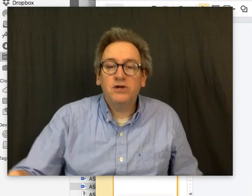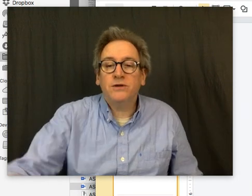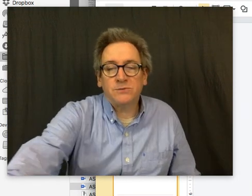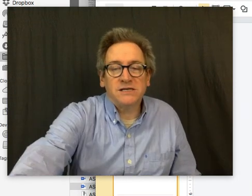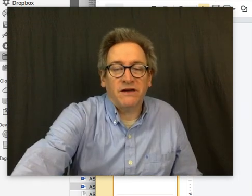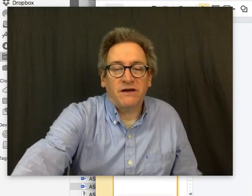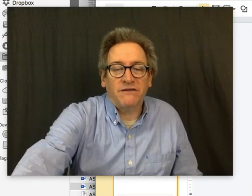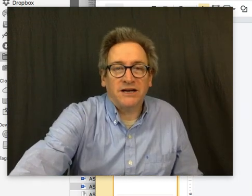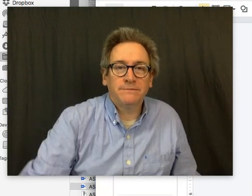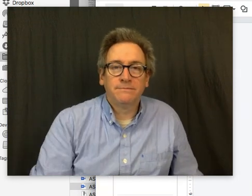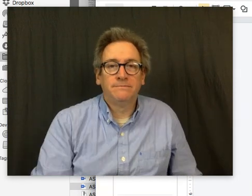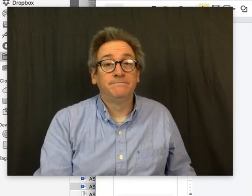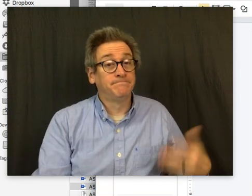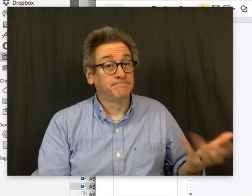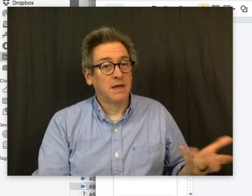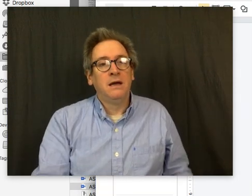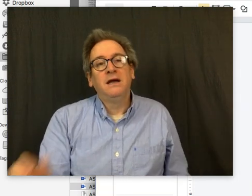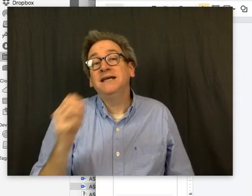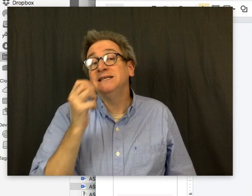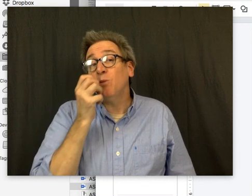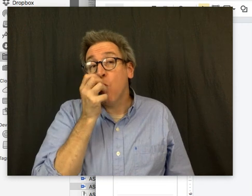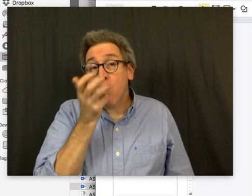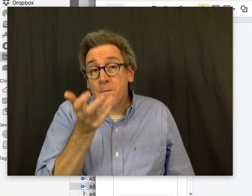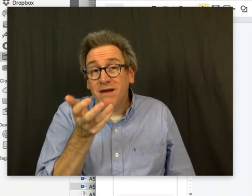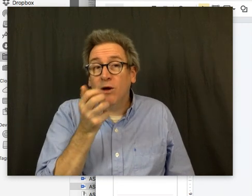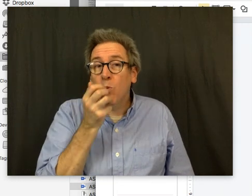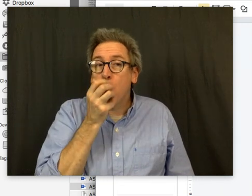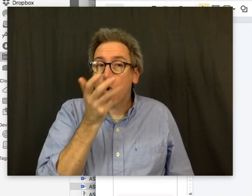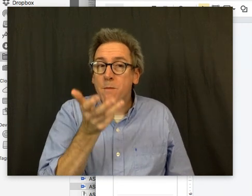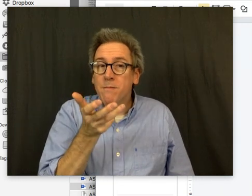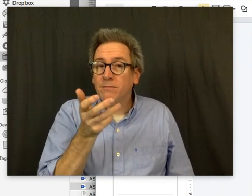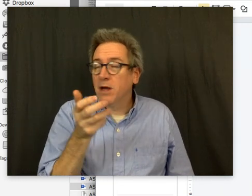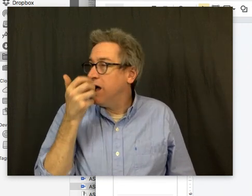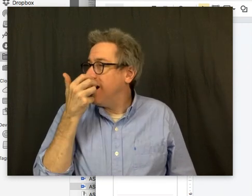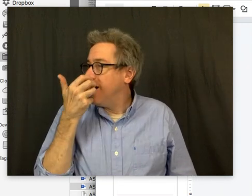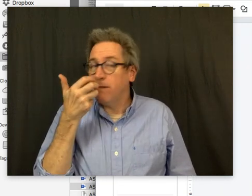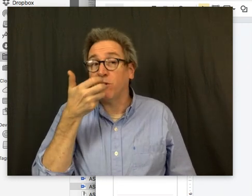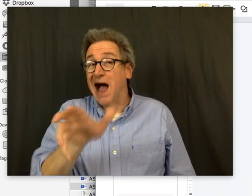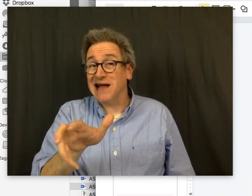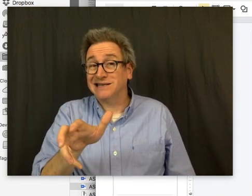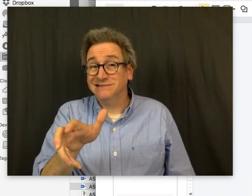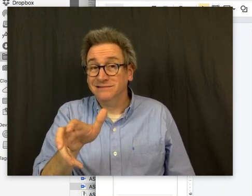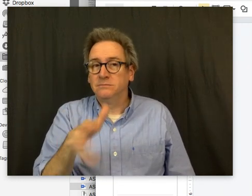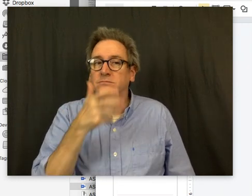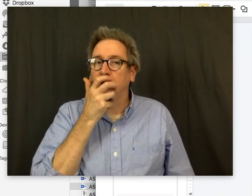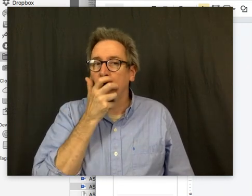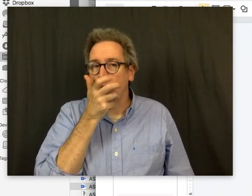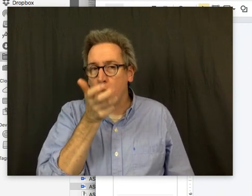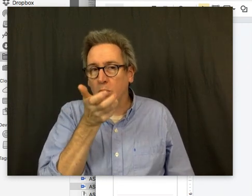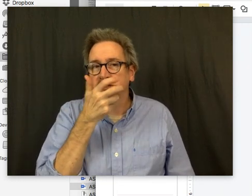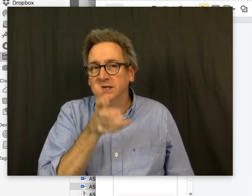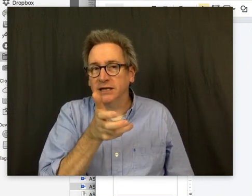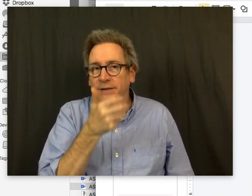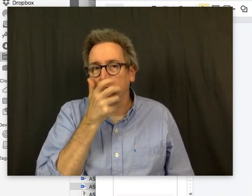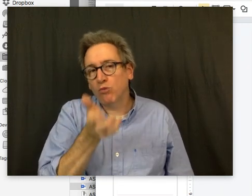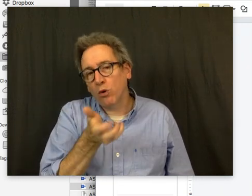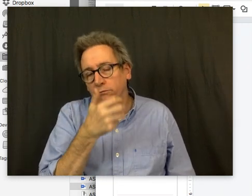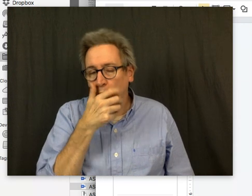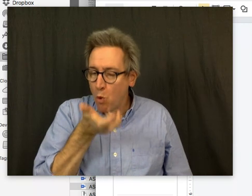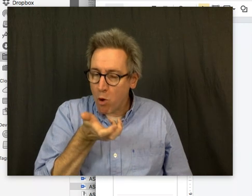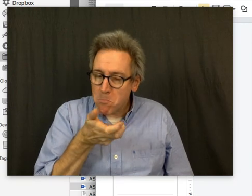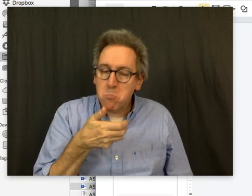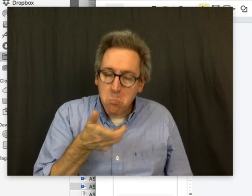So the next one is affectionate. Warm, warm. Remember hot. Warm, just a little bit.